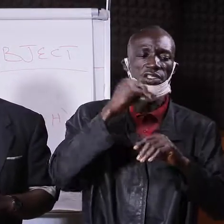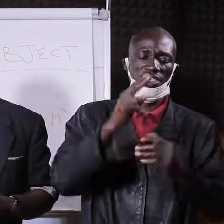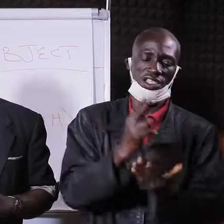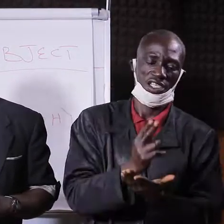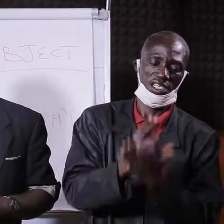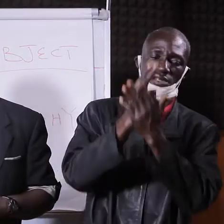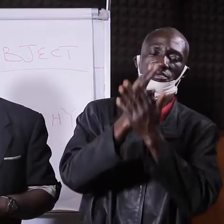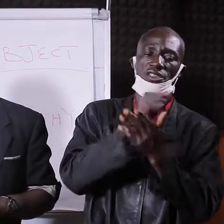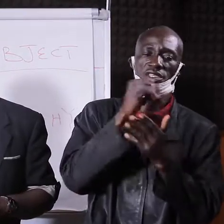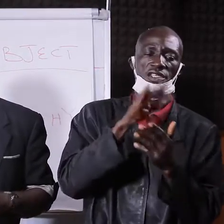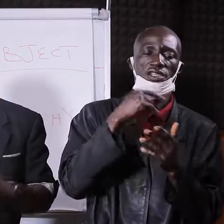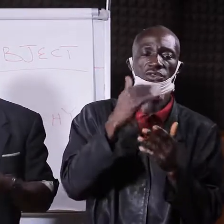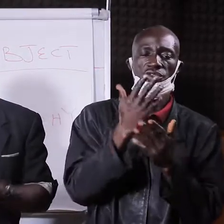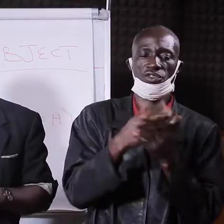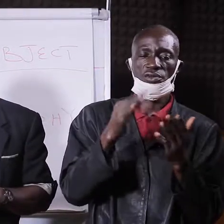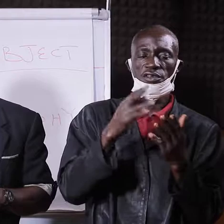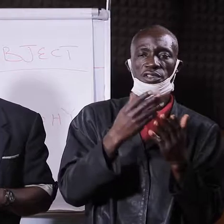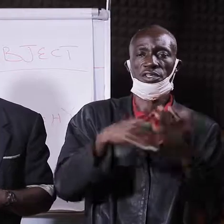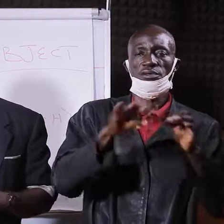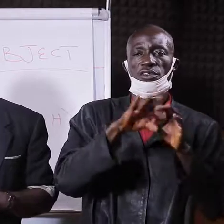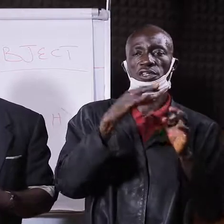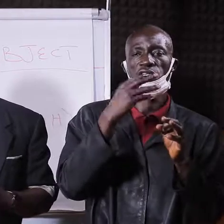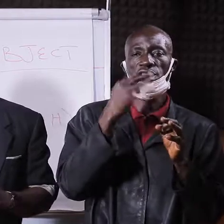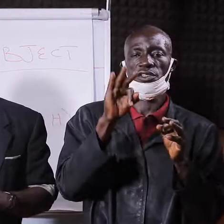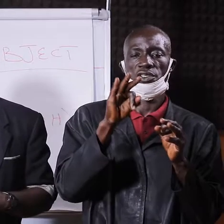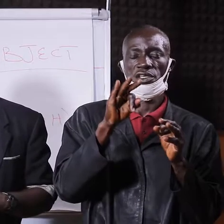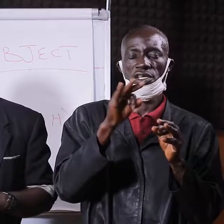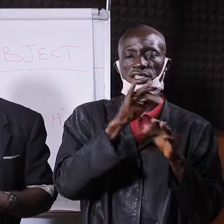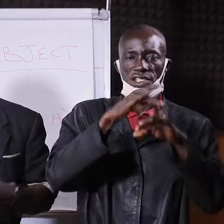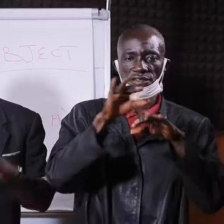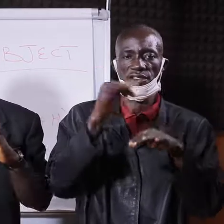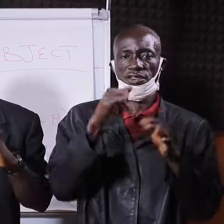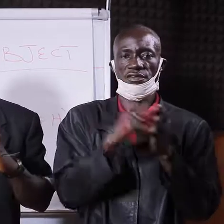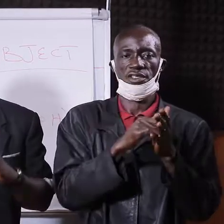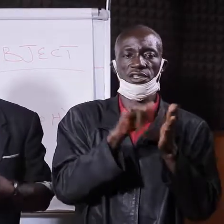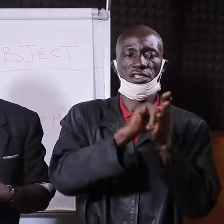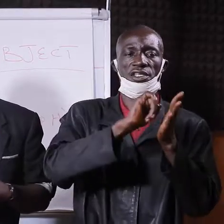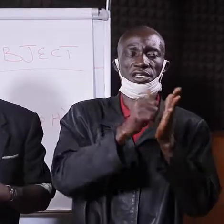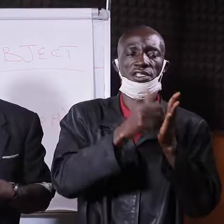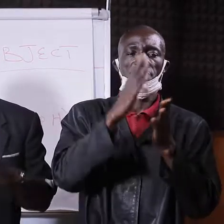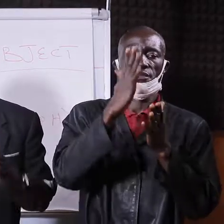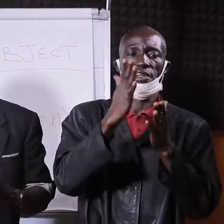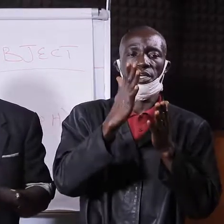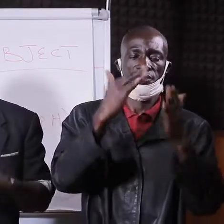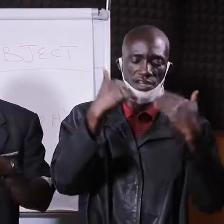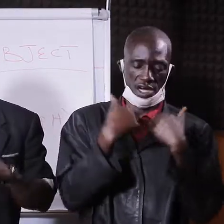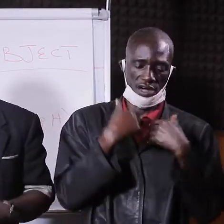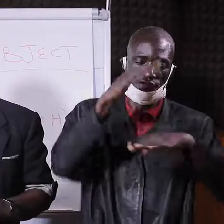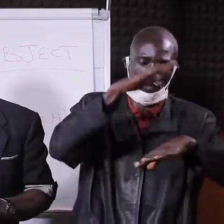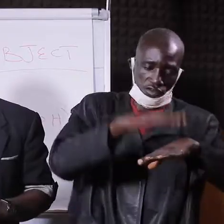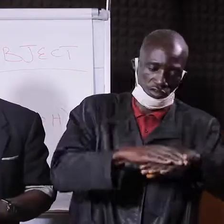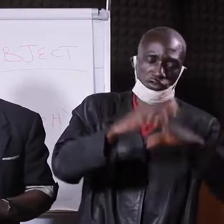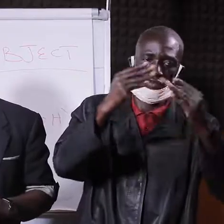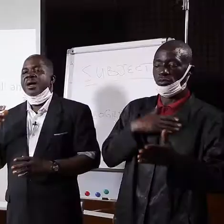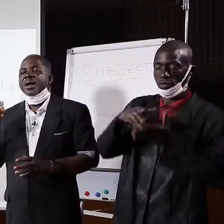I've highlighted some of the importance / effects that these 5 major components have on